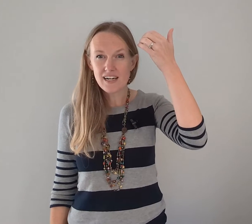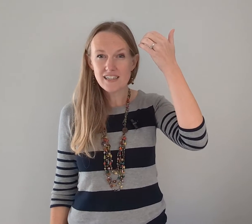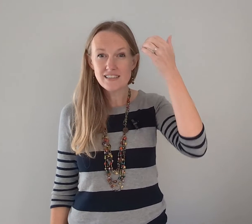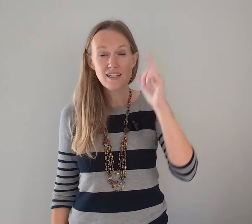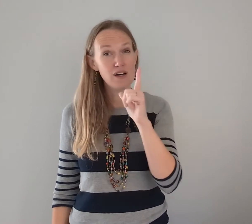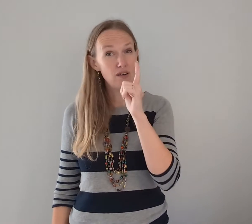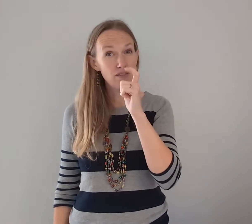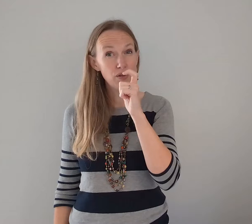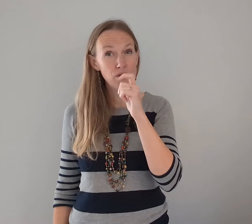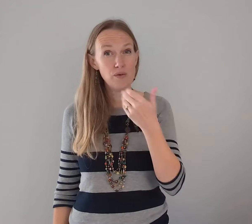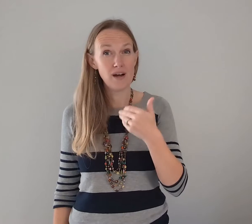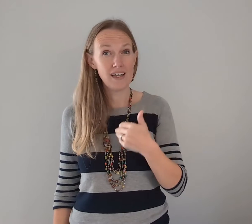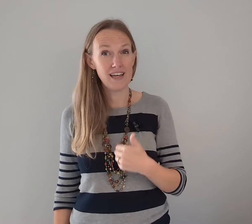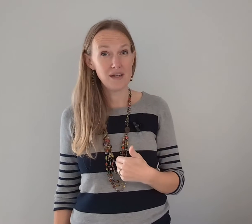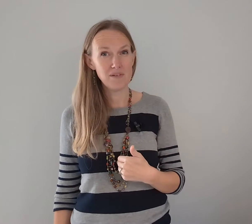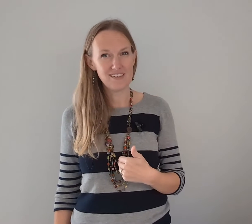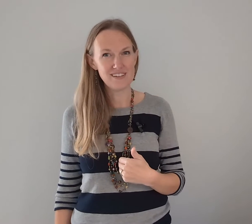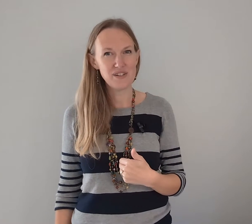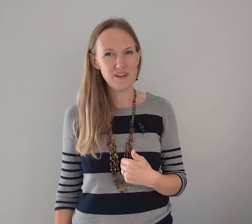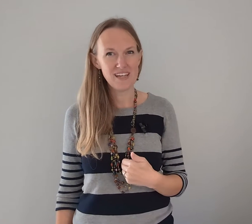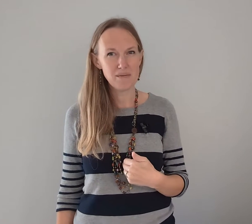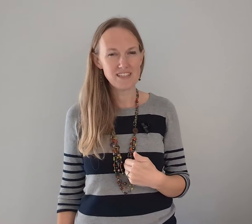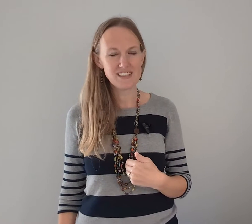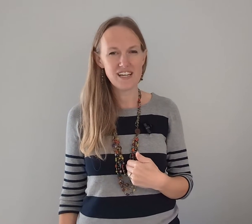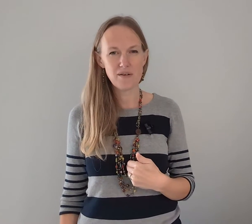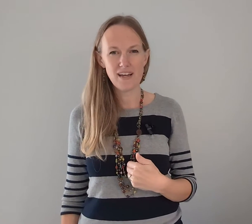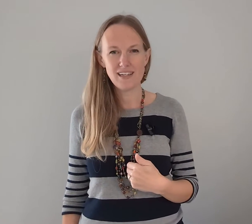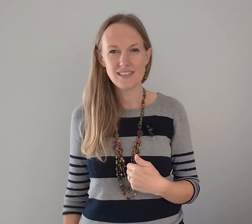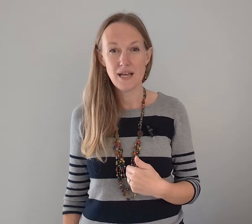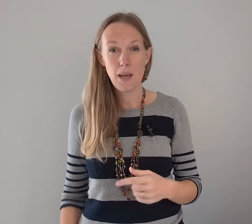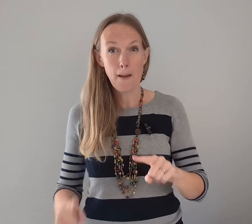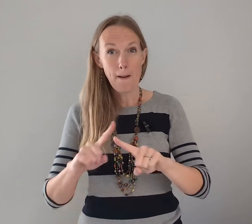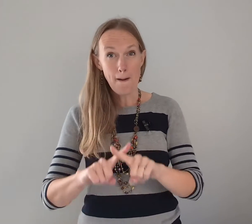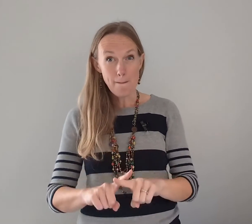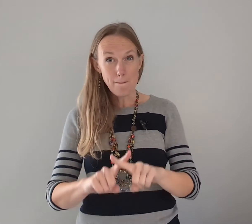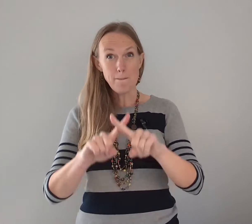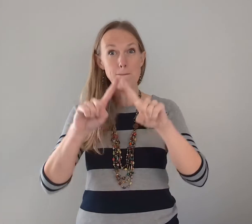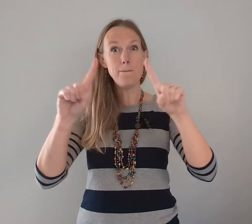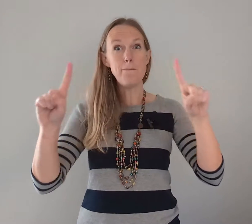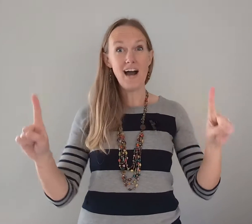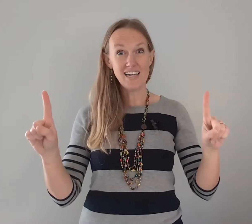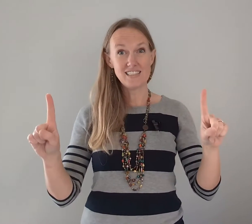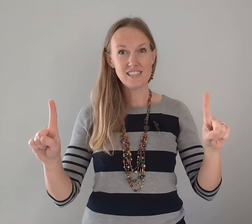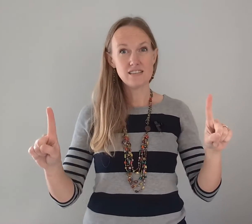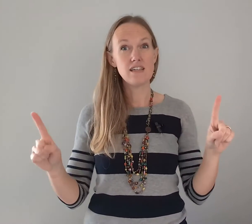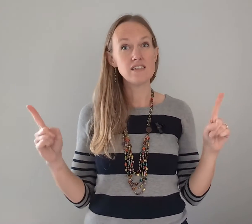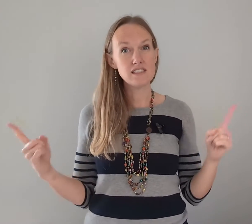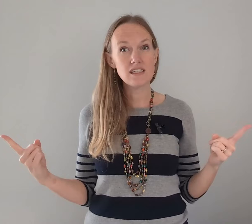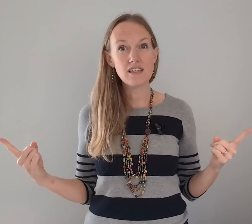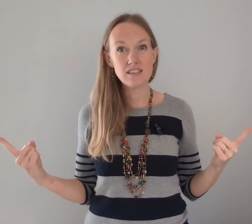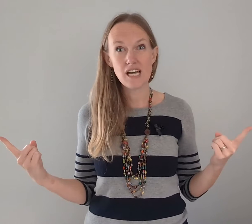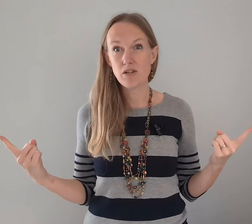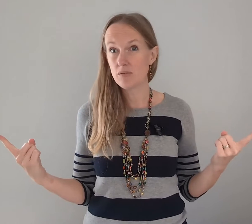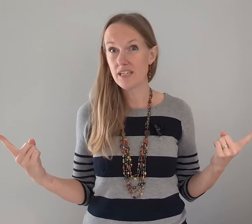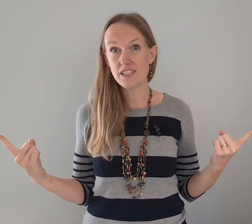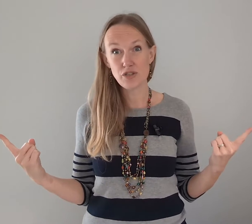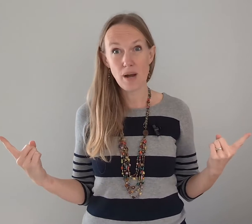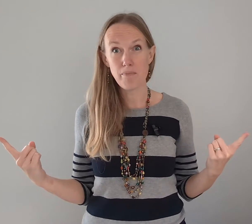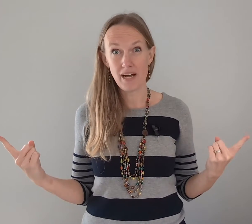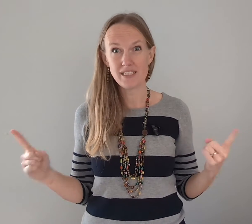Because of who I am. We learned who I am yesterday, right? But, now this is another time, normally I drop but